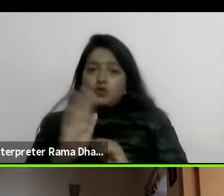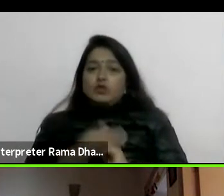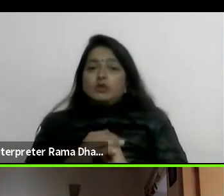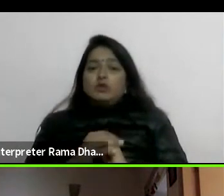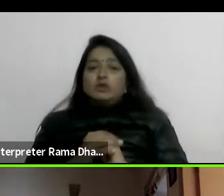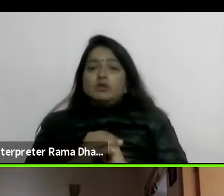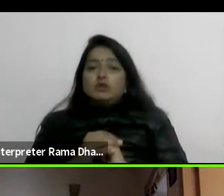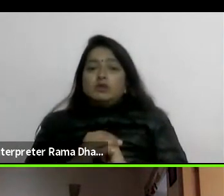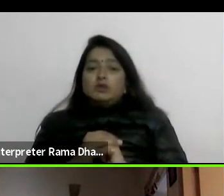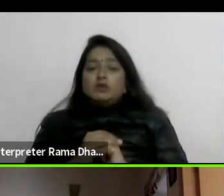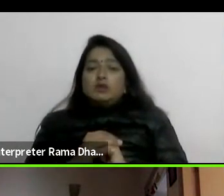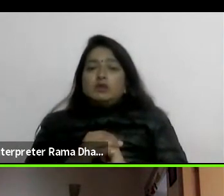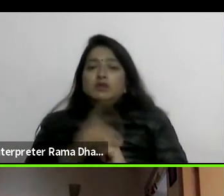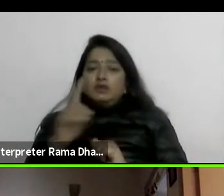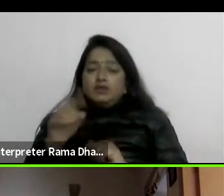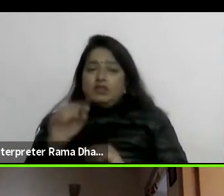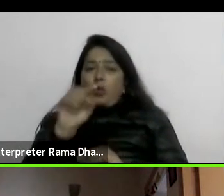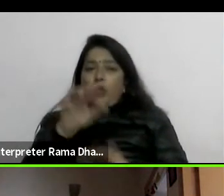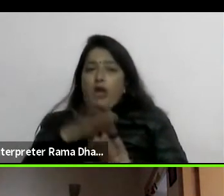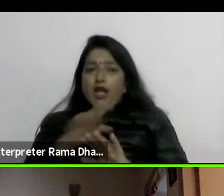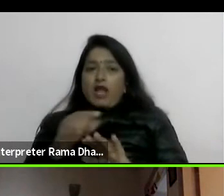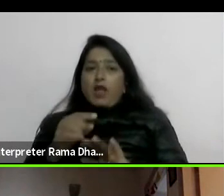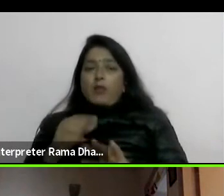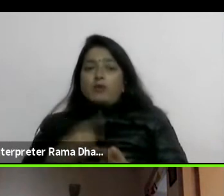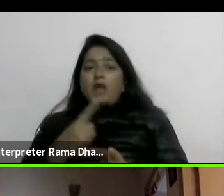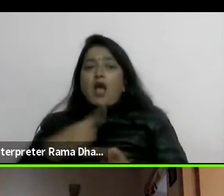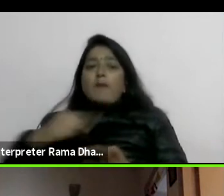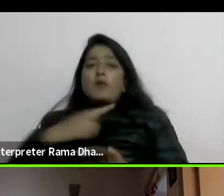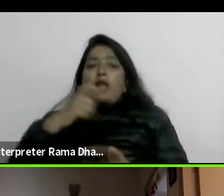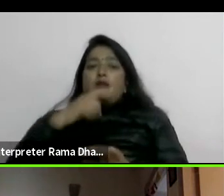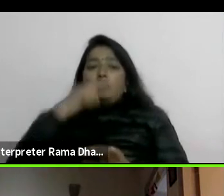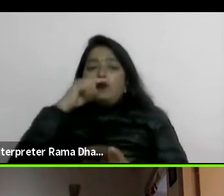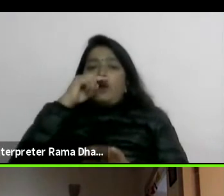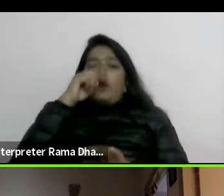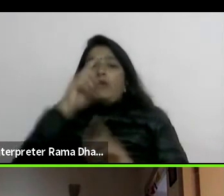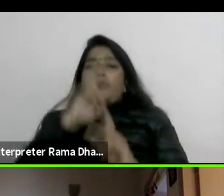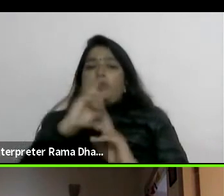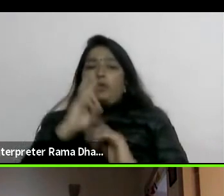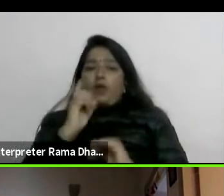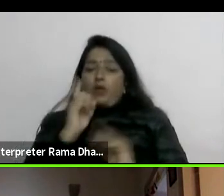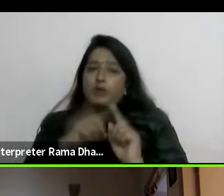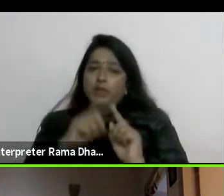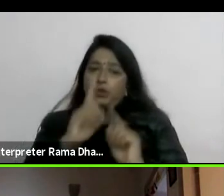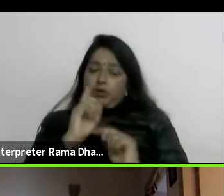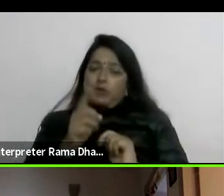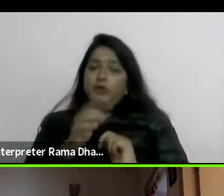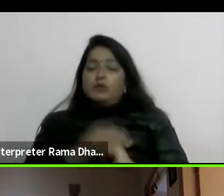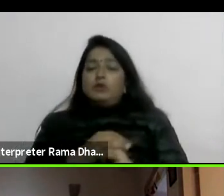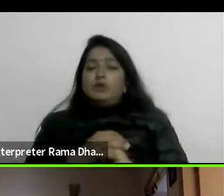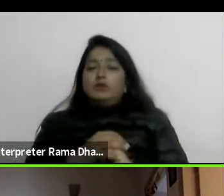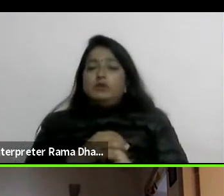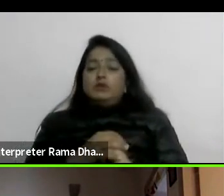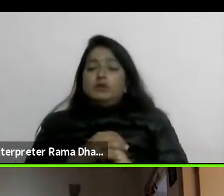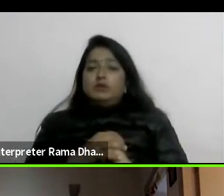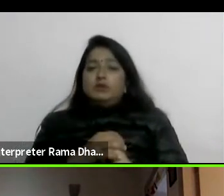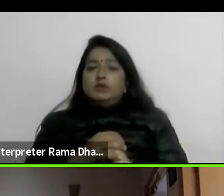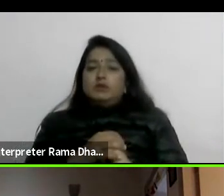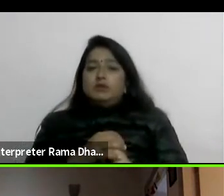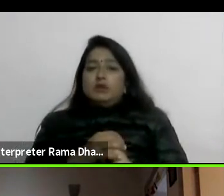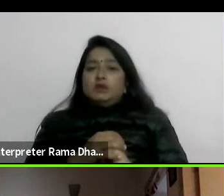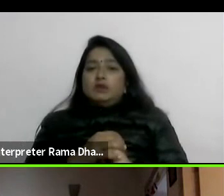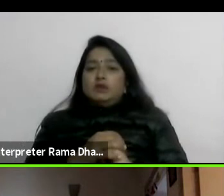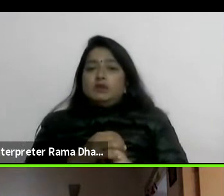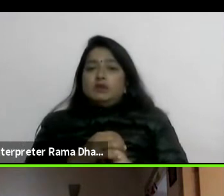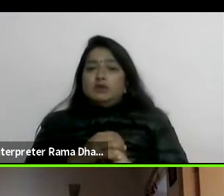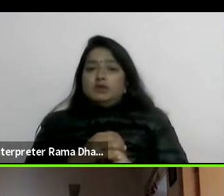And it's been a privilege to be a part of this fantastic group of women. And once after Philister's last word, I